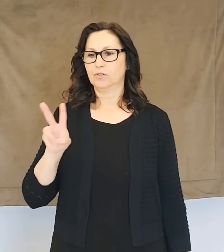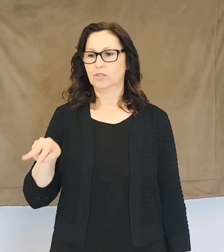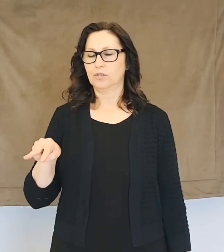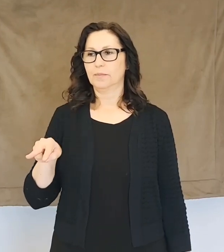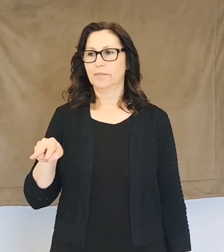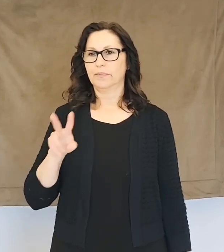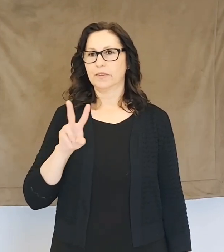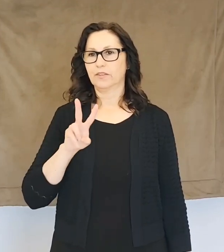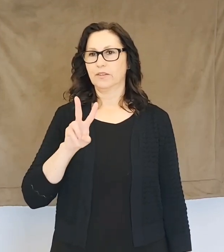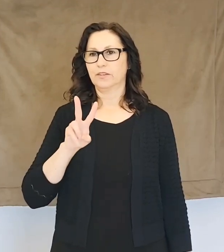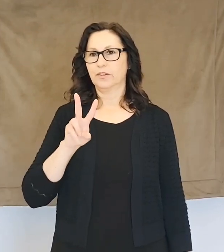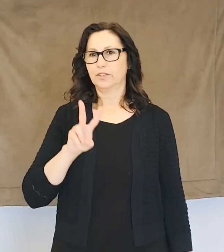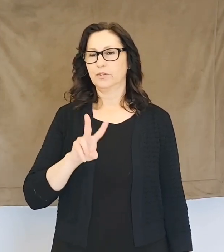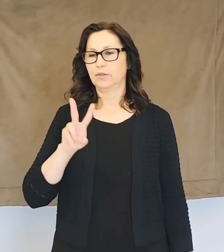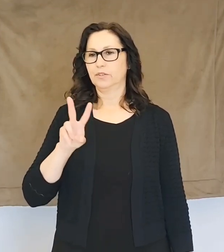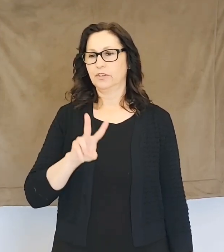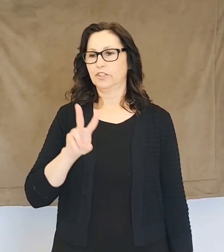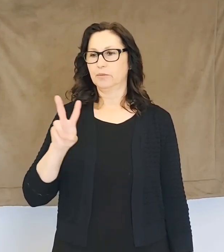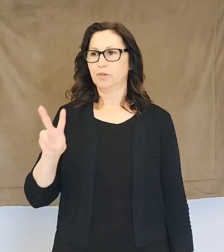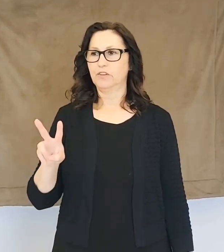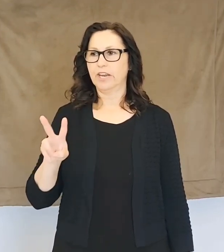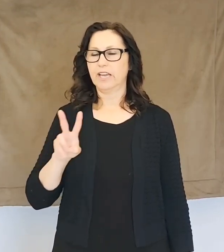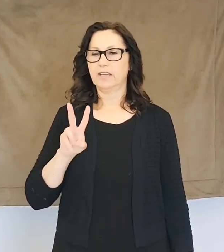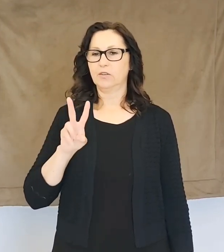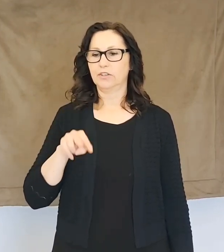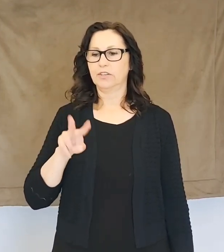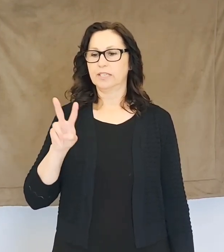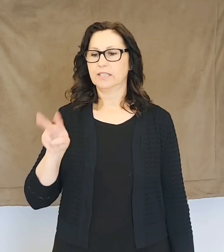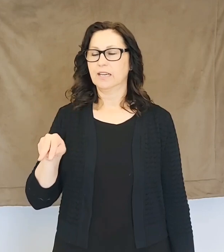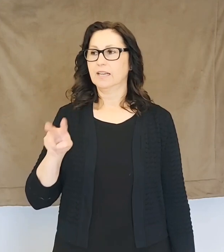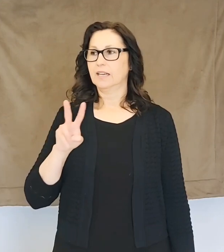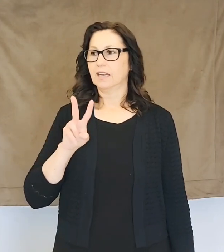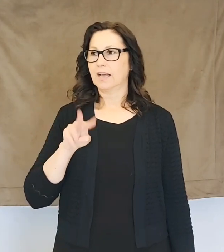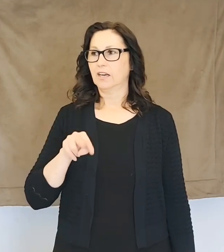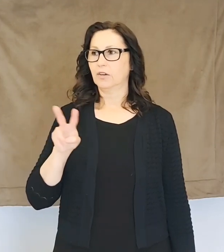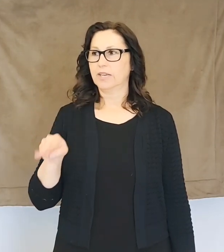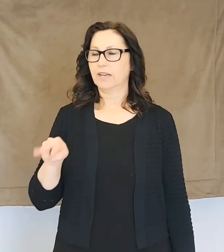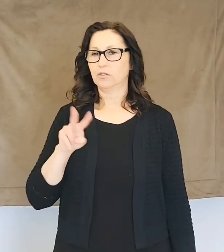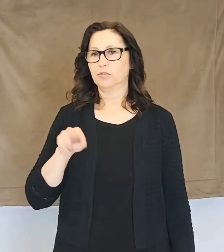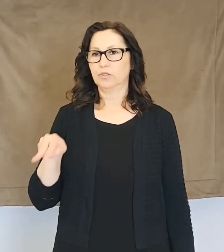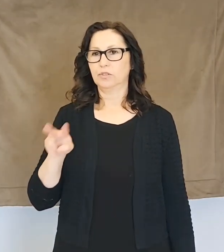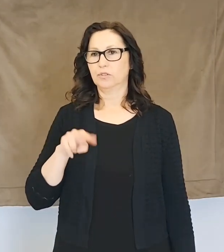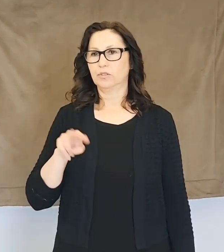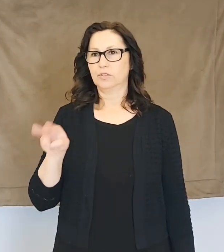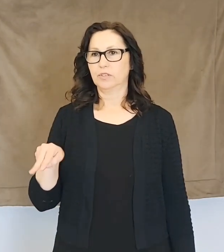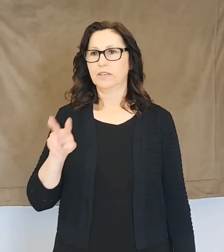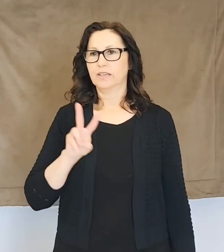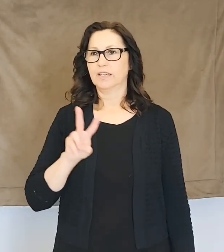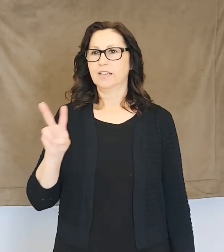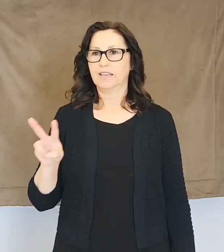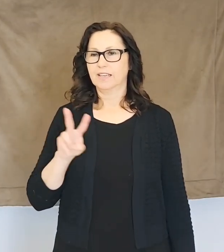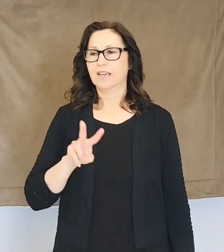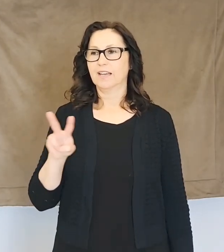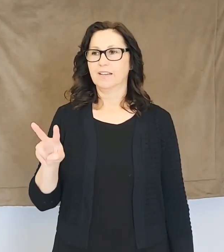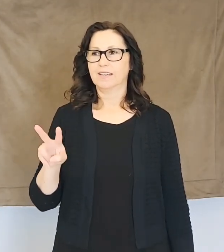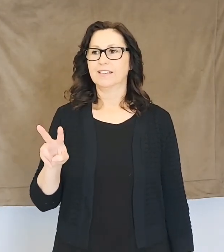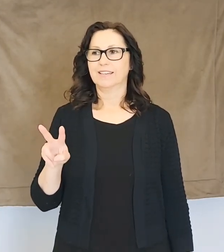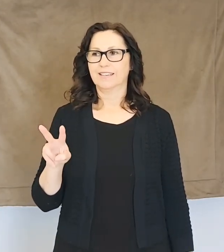2, 2, or 2, 2, 2, 2, or 2, 2. You can just move your hand or you can kind of go down 2, 2, 2, 2. Yeah.